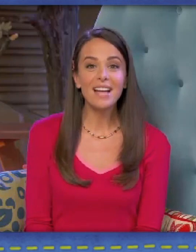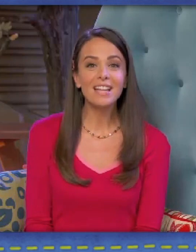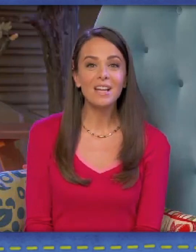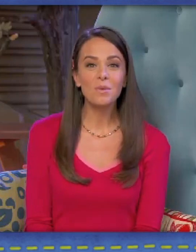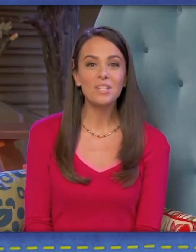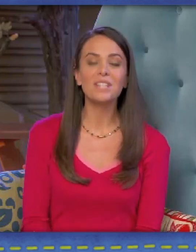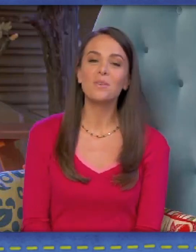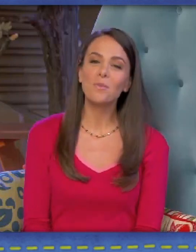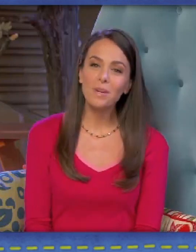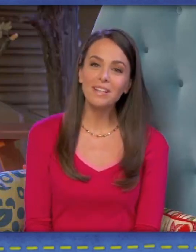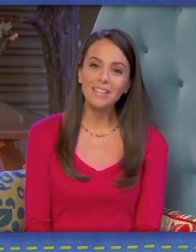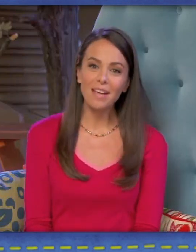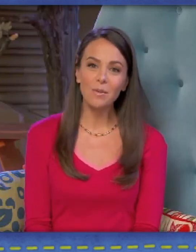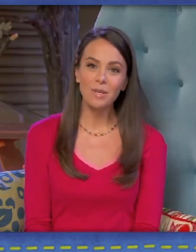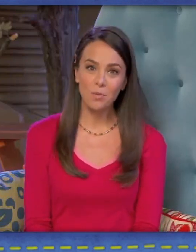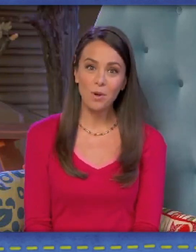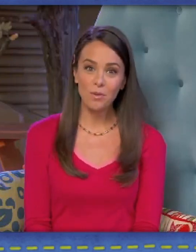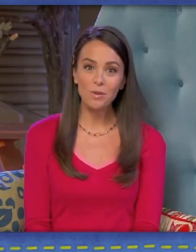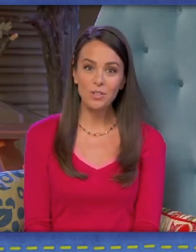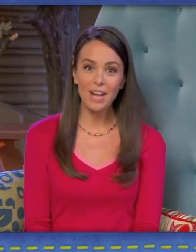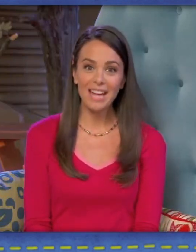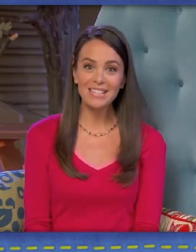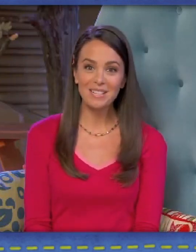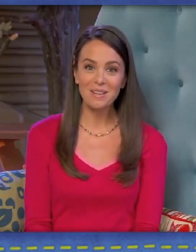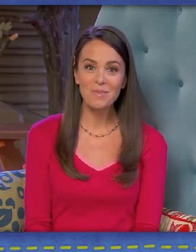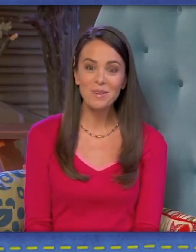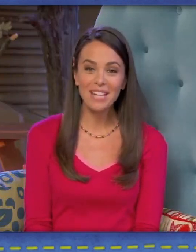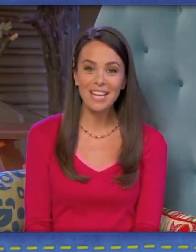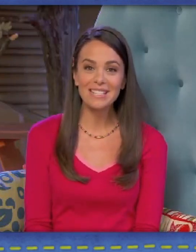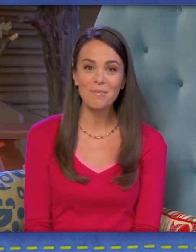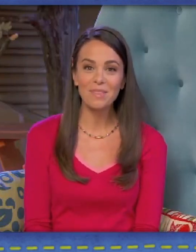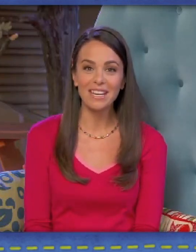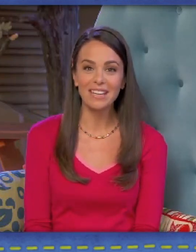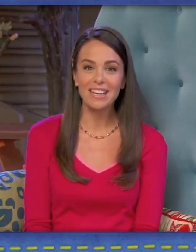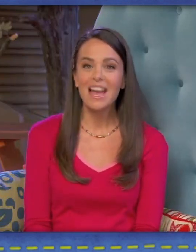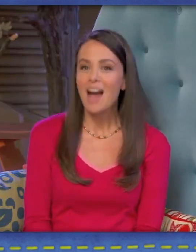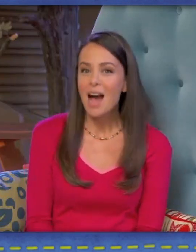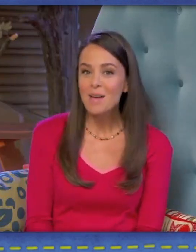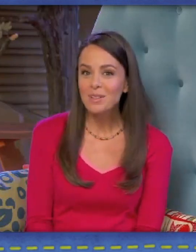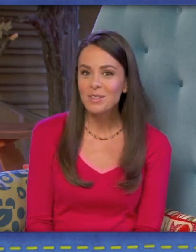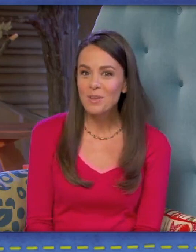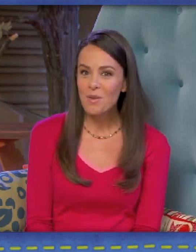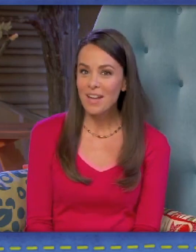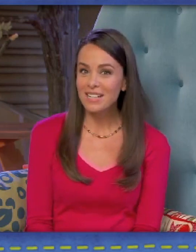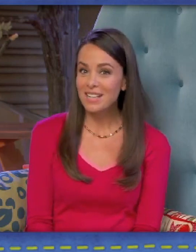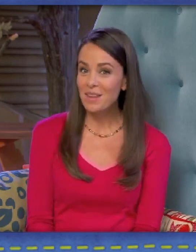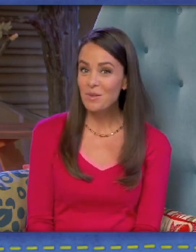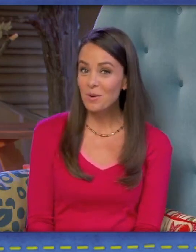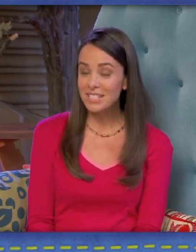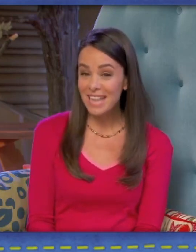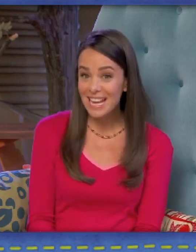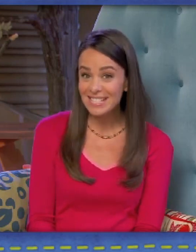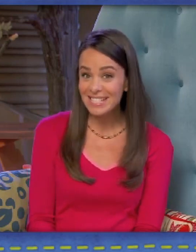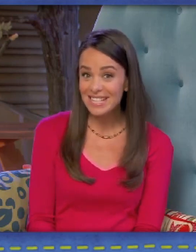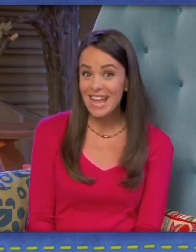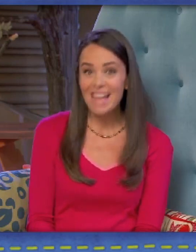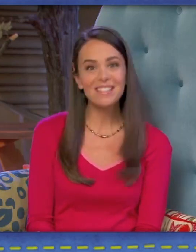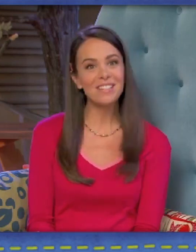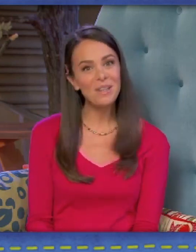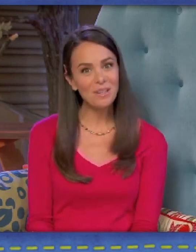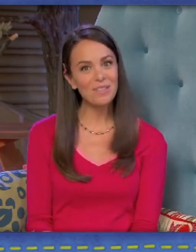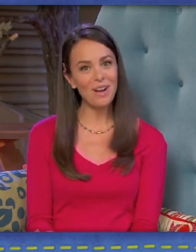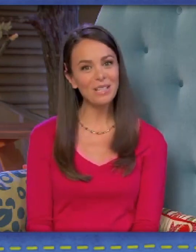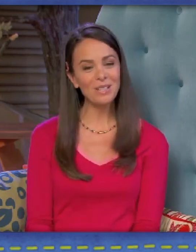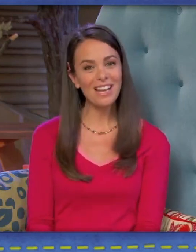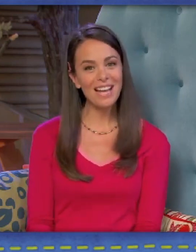Remember, sign language is a real language where you use your hands to communicate something. I'm going to show you how to sign the word taste, and